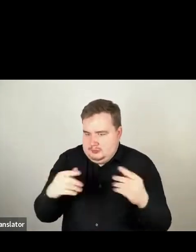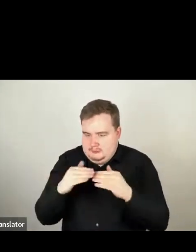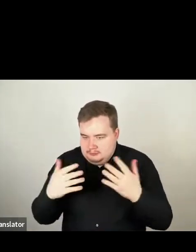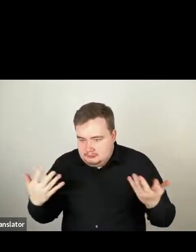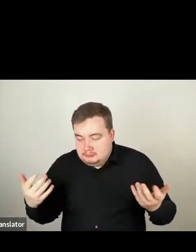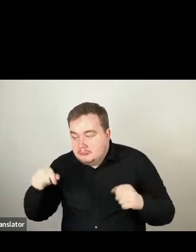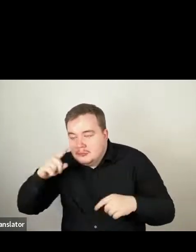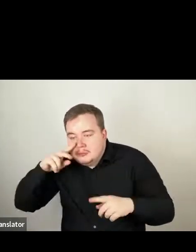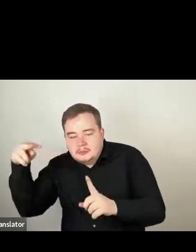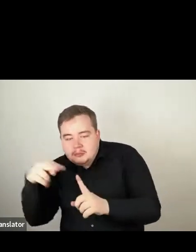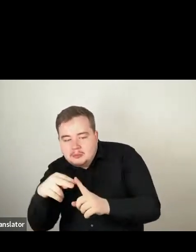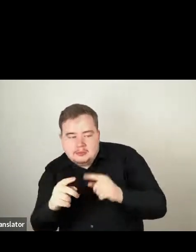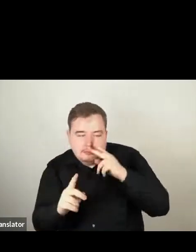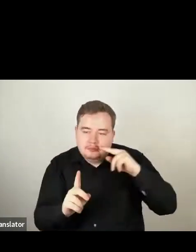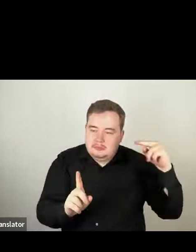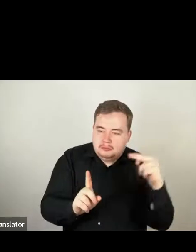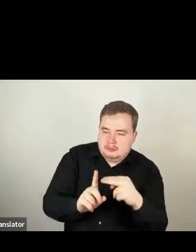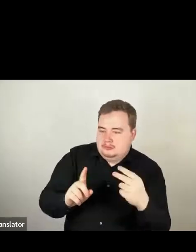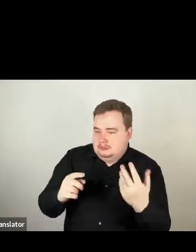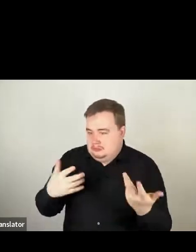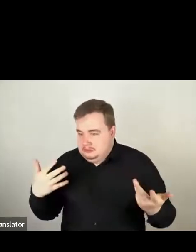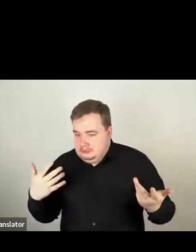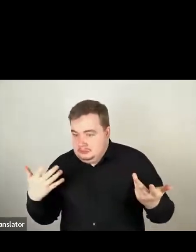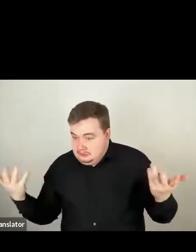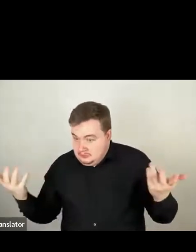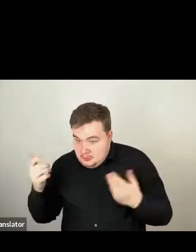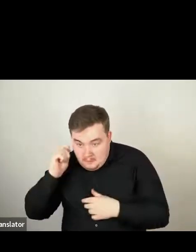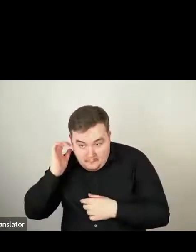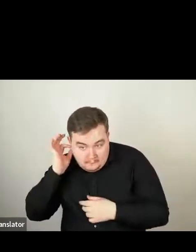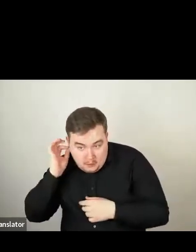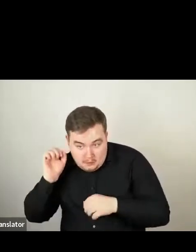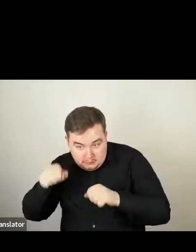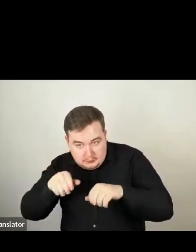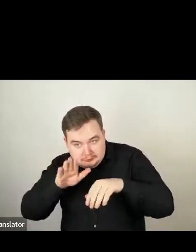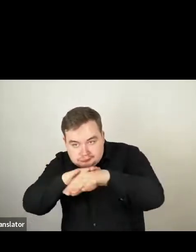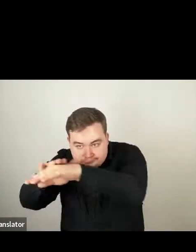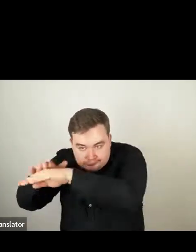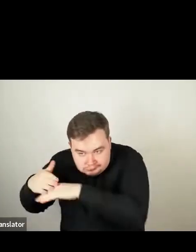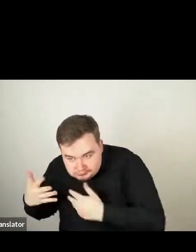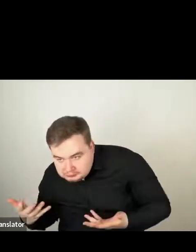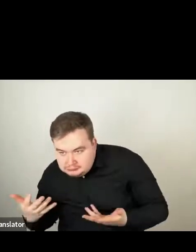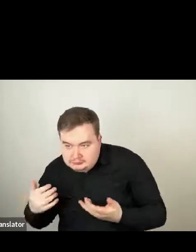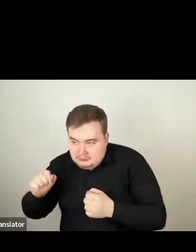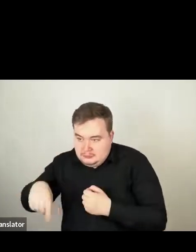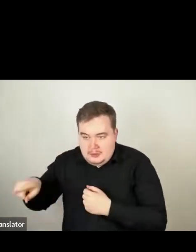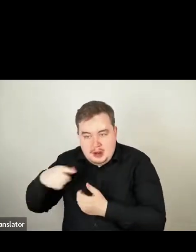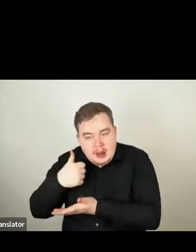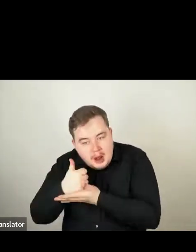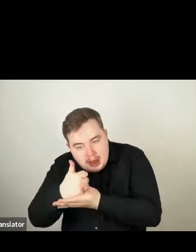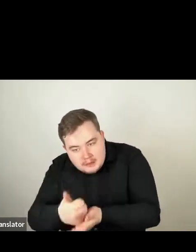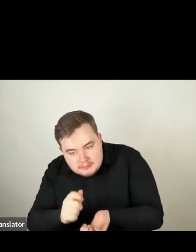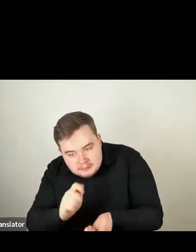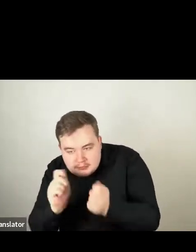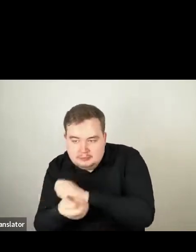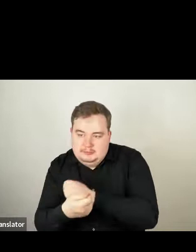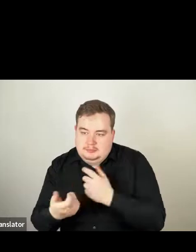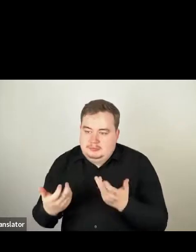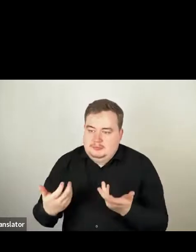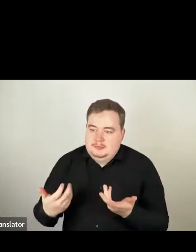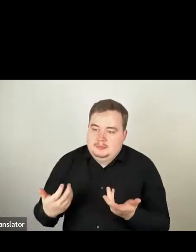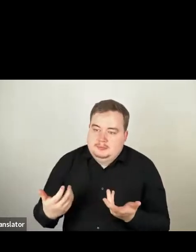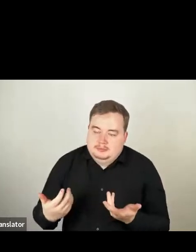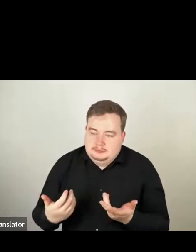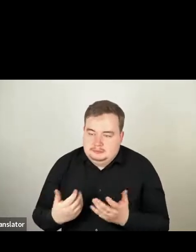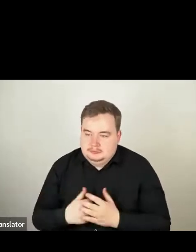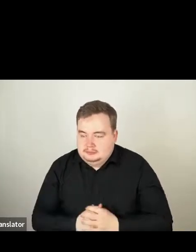listening to the women voices as these changes are taking place. And are they reaching for old biases